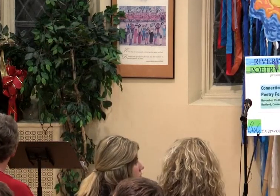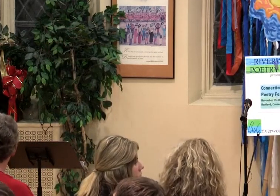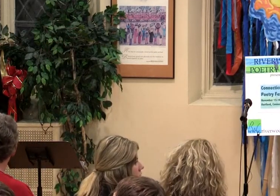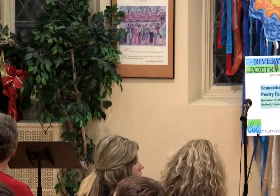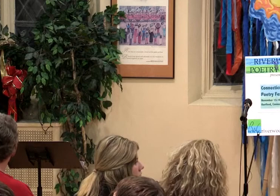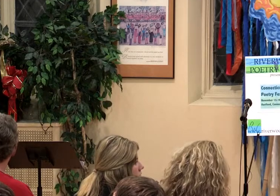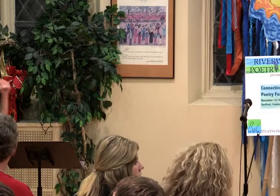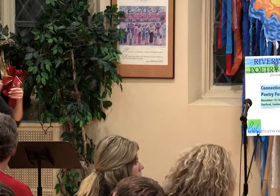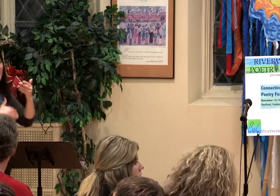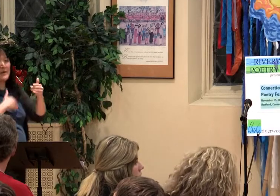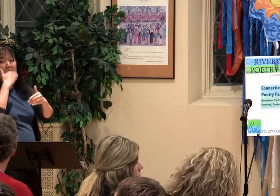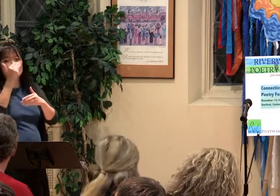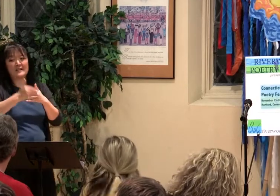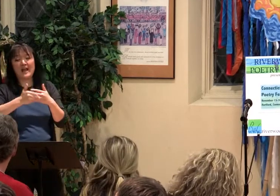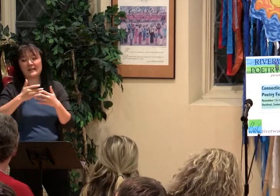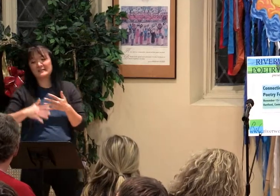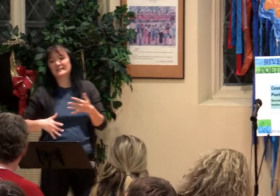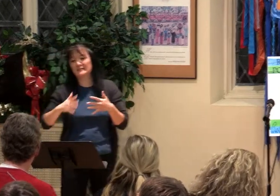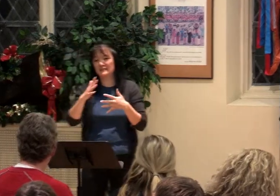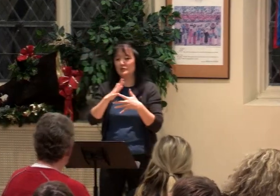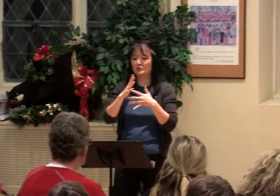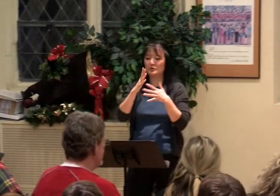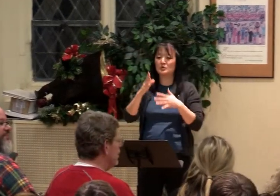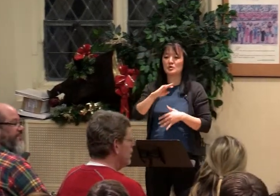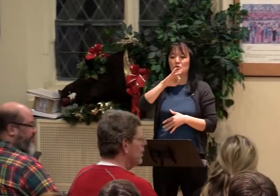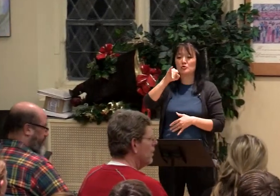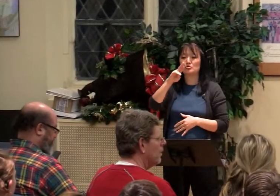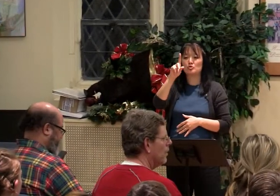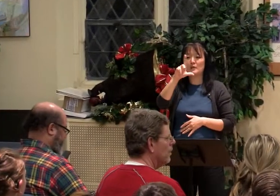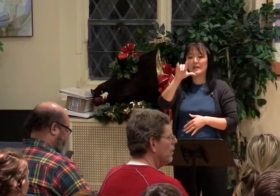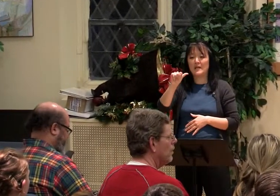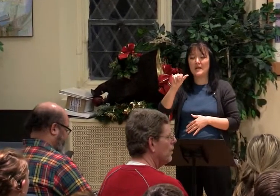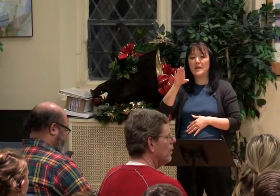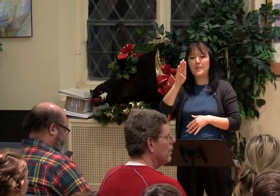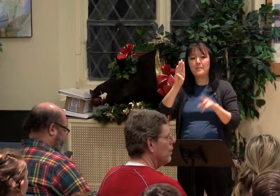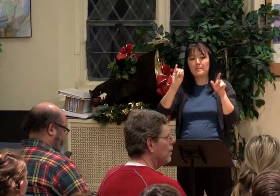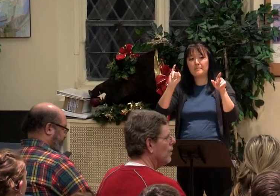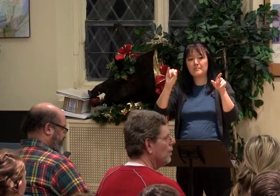Our next poet is junior Olivia Bishop.